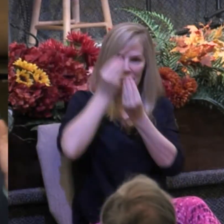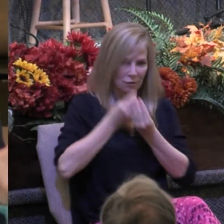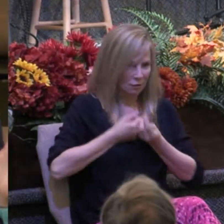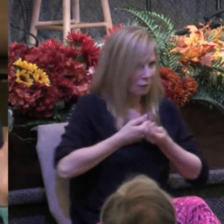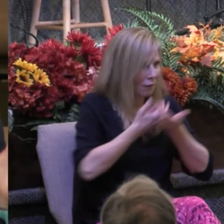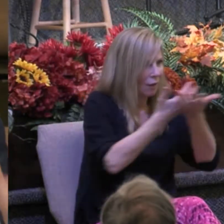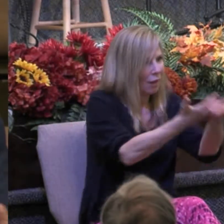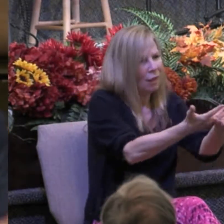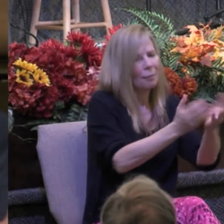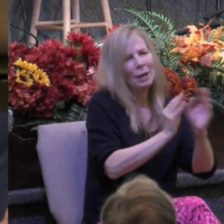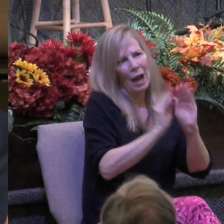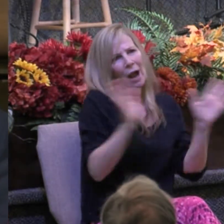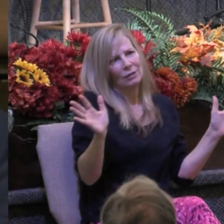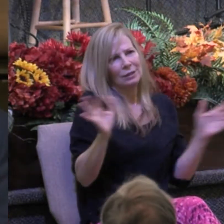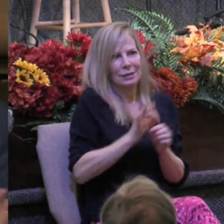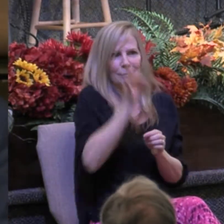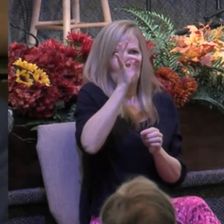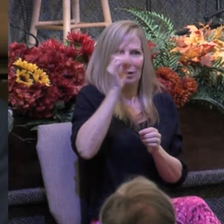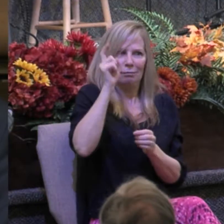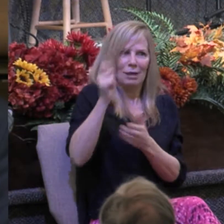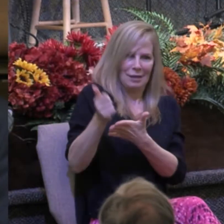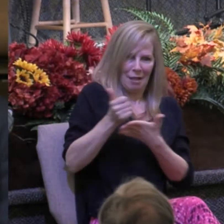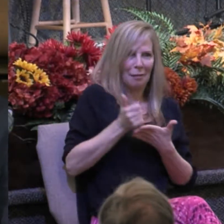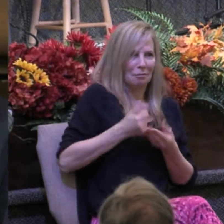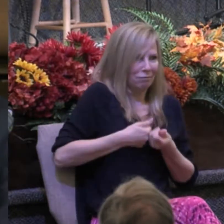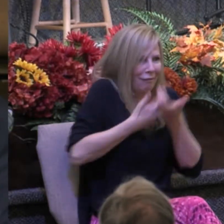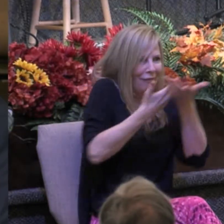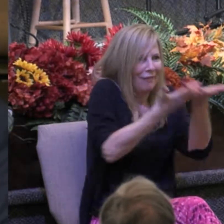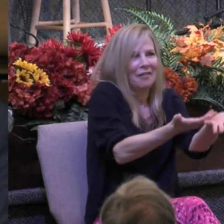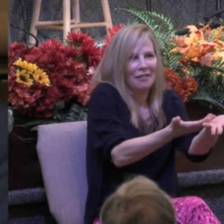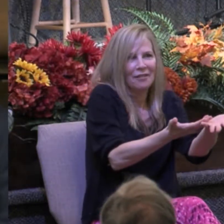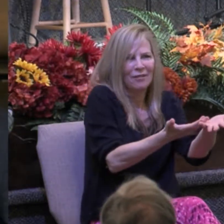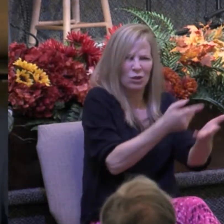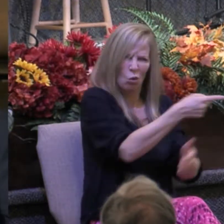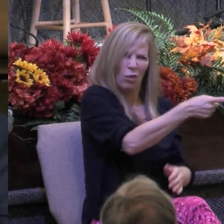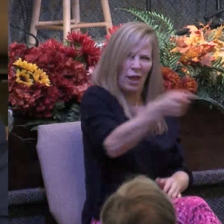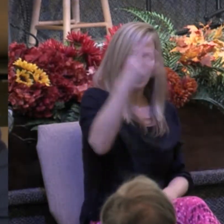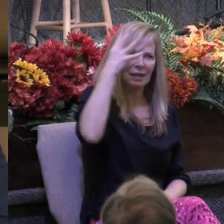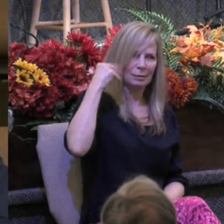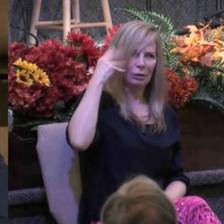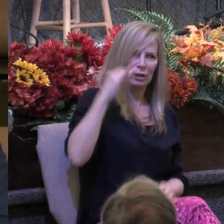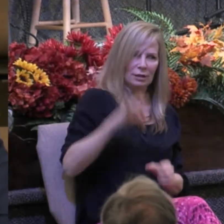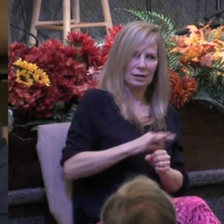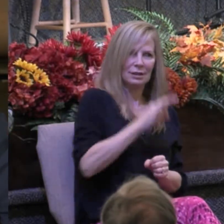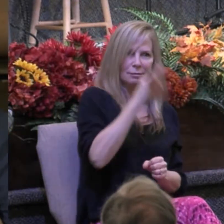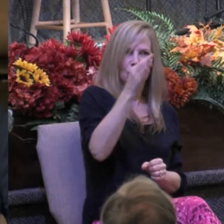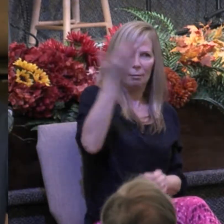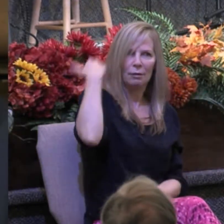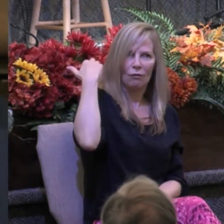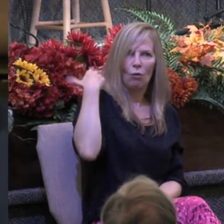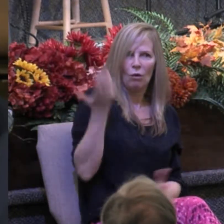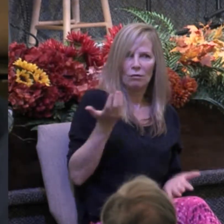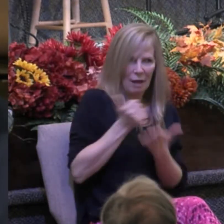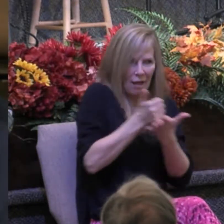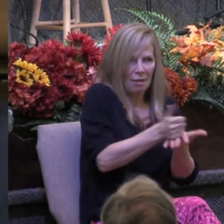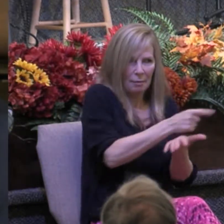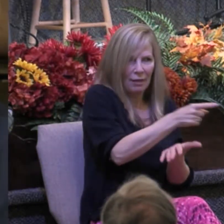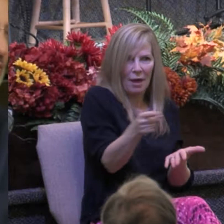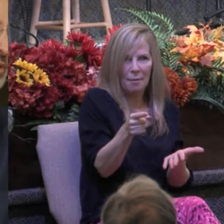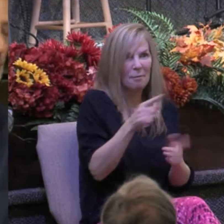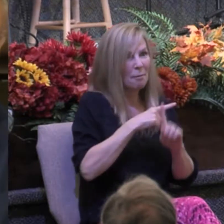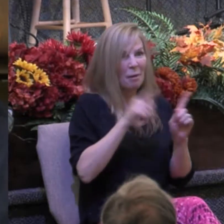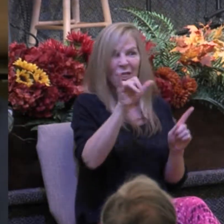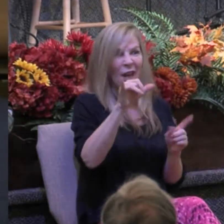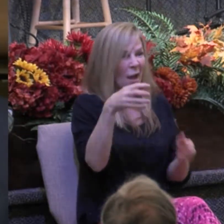were well acquainted with the ministry of the Holy Spirit in their lives, enabling them to do this. But this